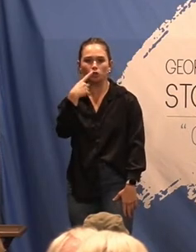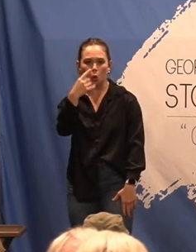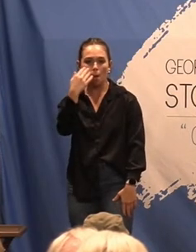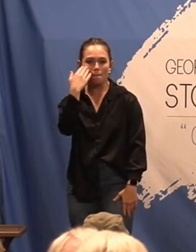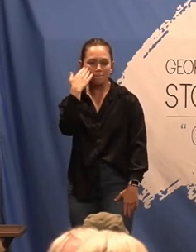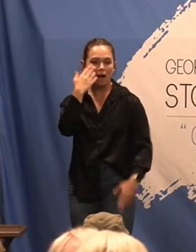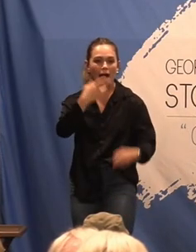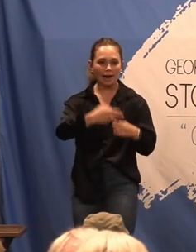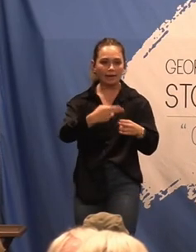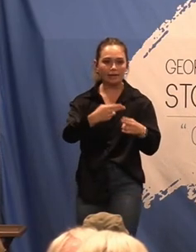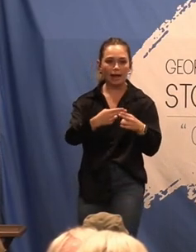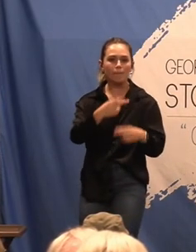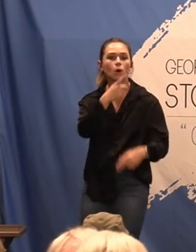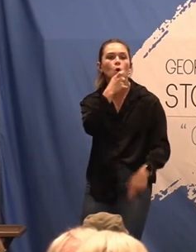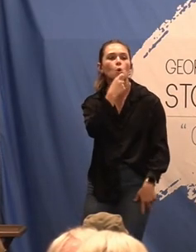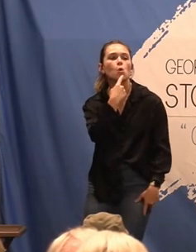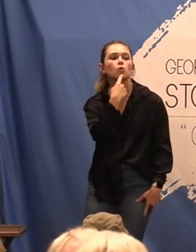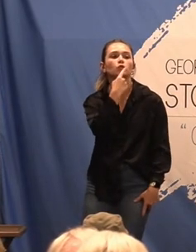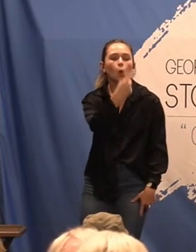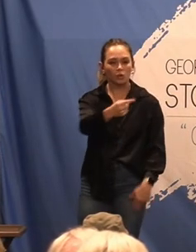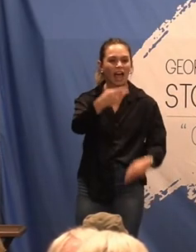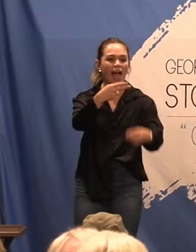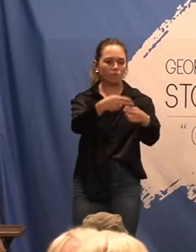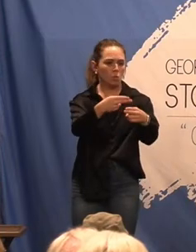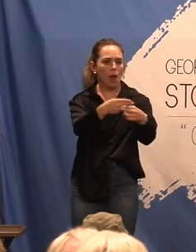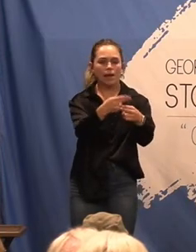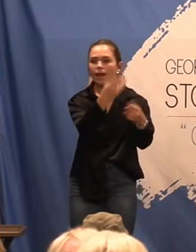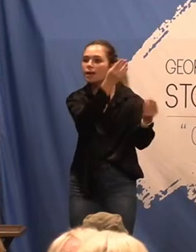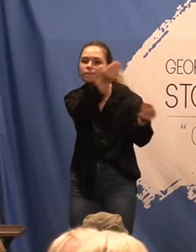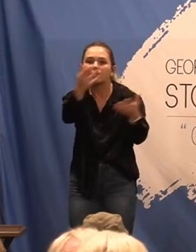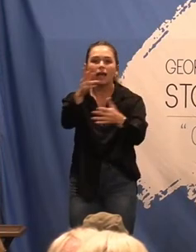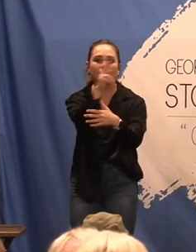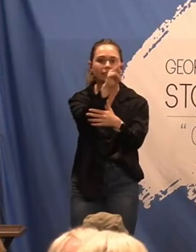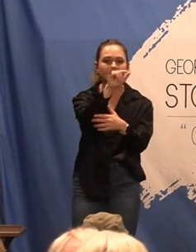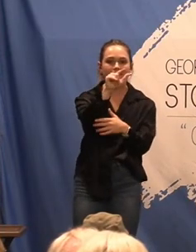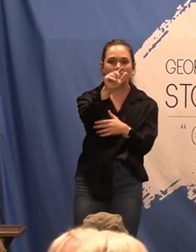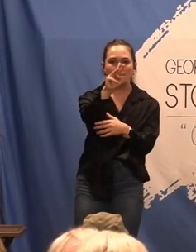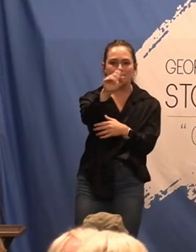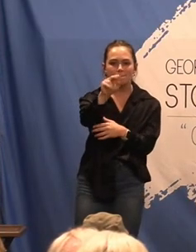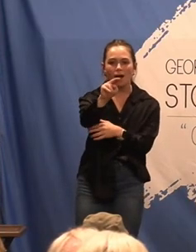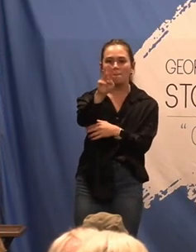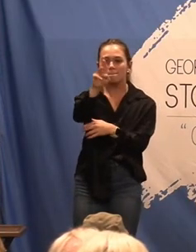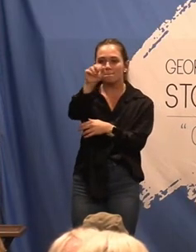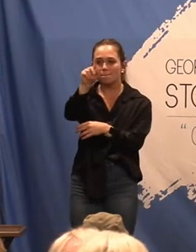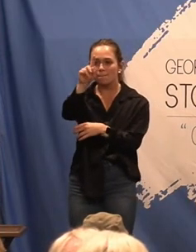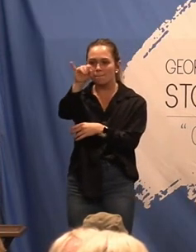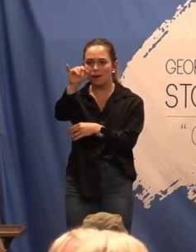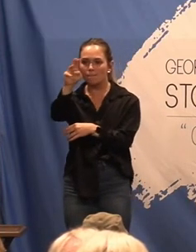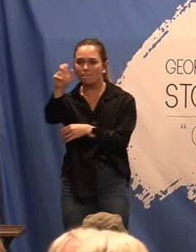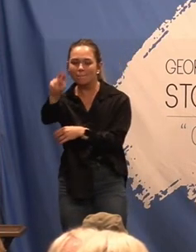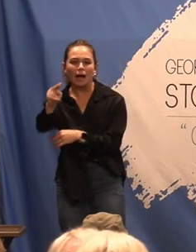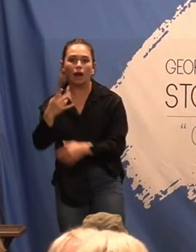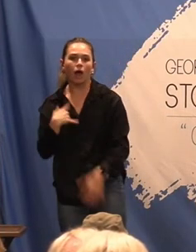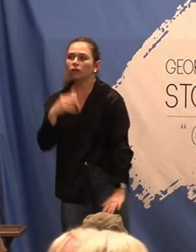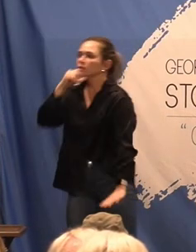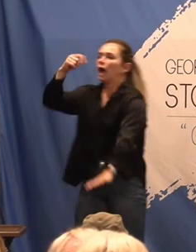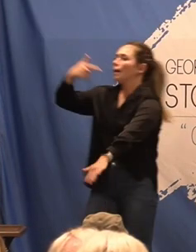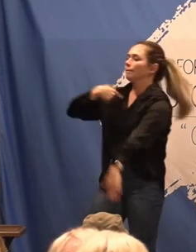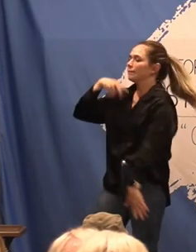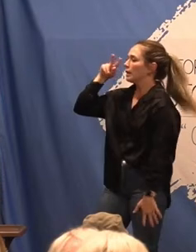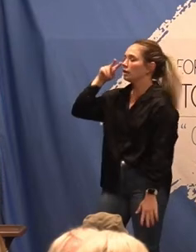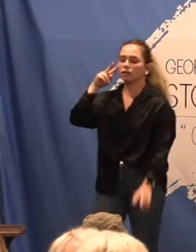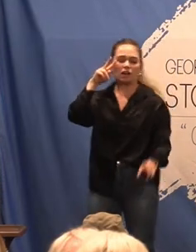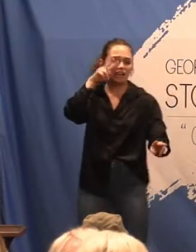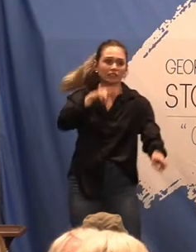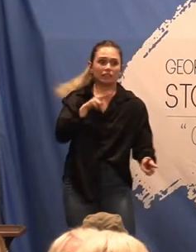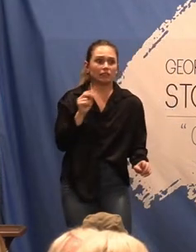and you're the one who told everybody my name was Madam Killiman Bradyman. No, it wasn't me, I swear it wasn't me. She looked him up and down as he